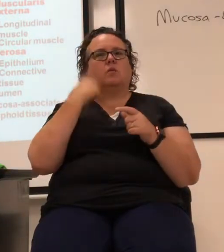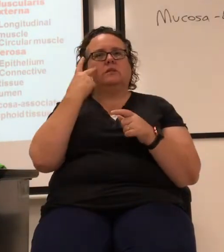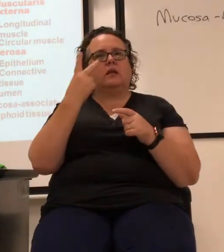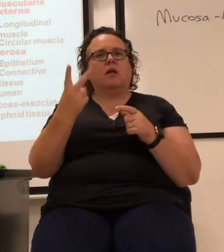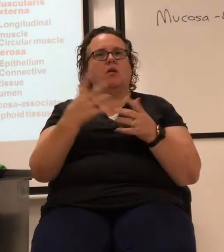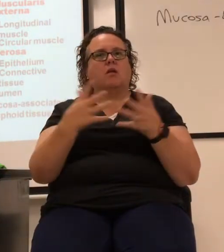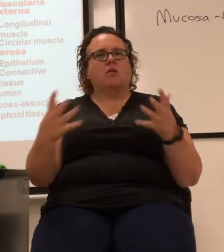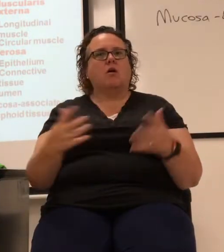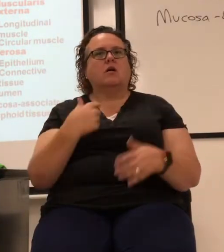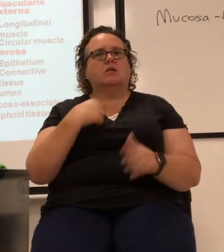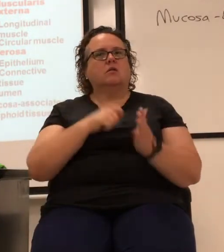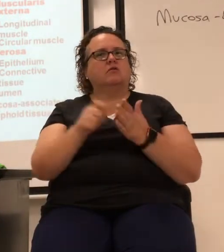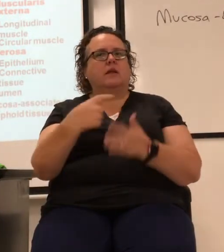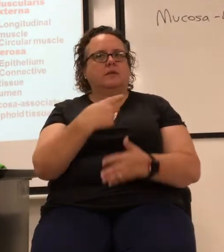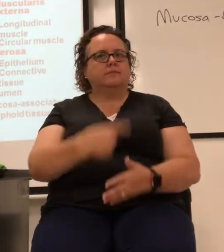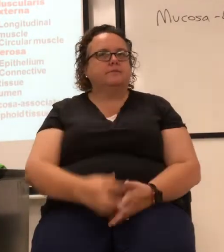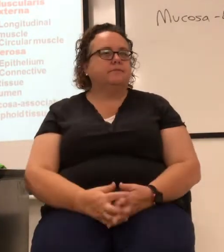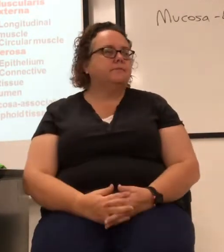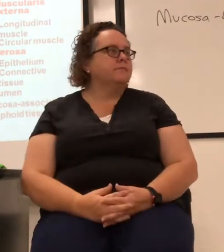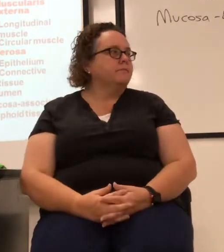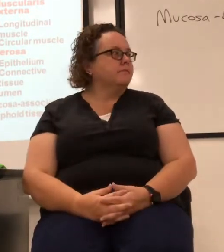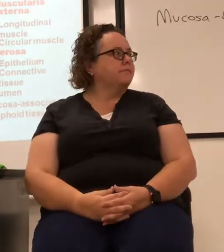Stratified, columnar,